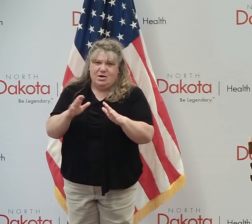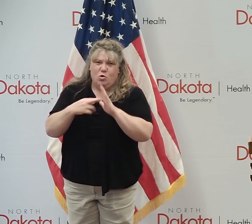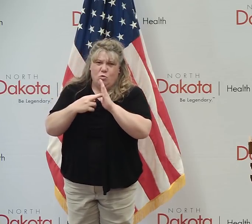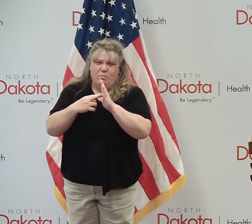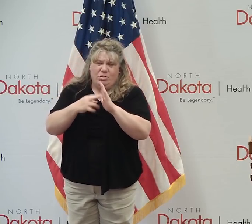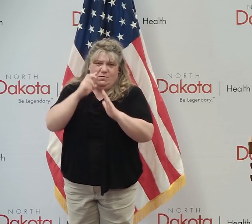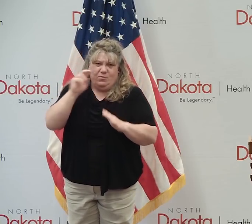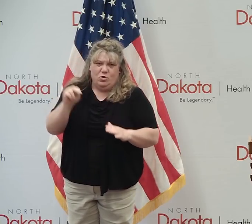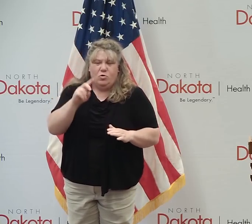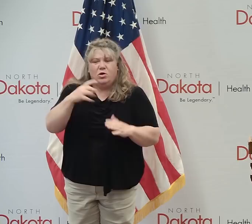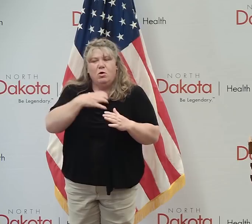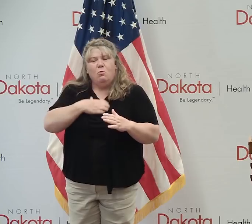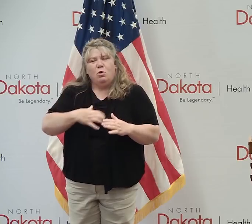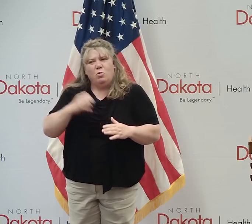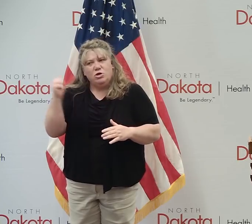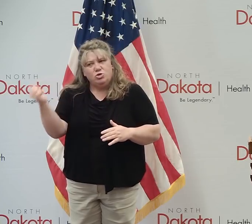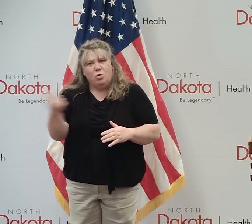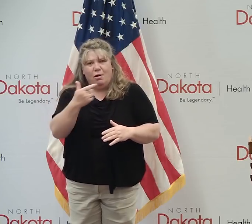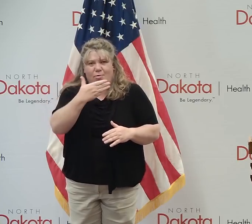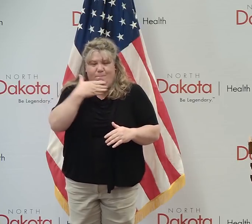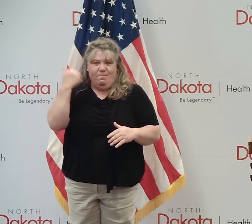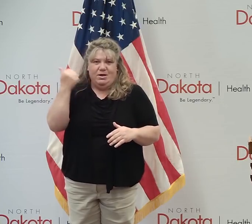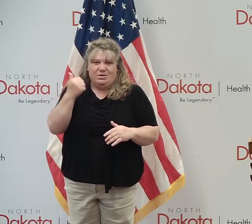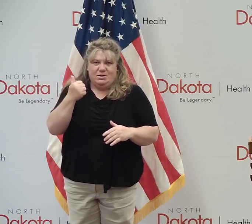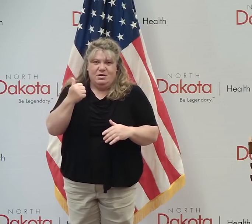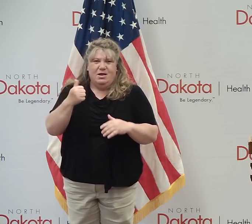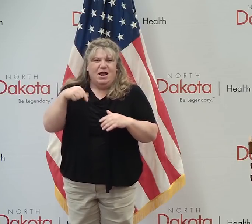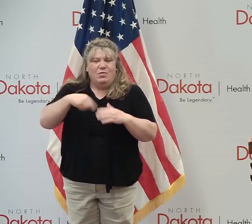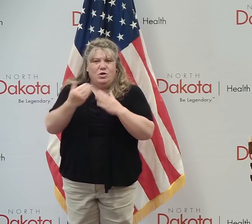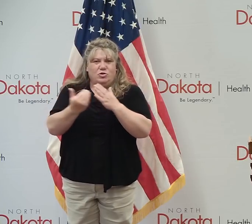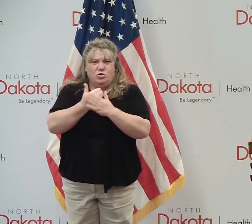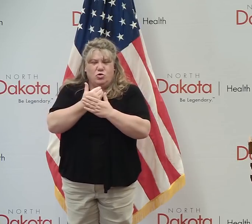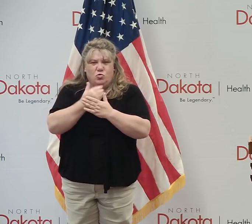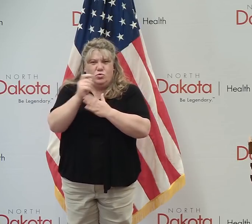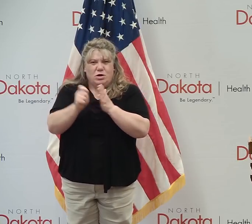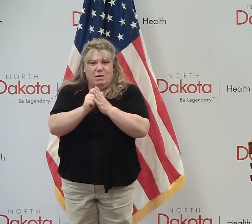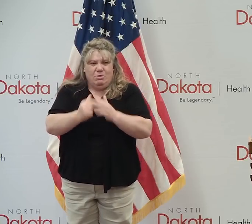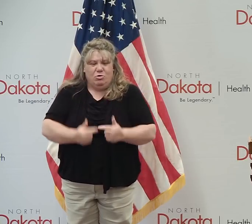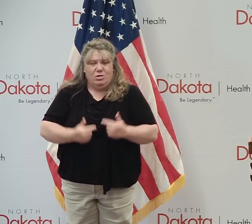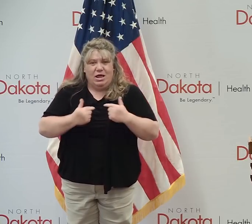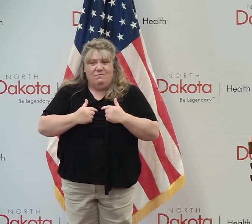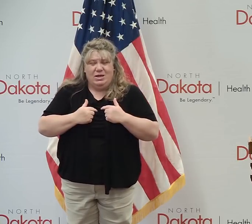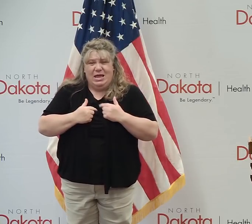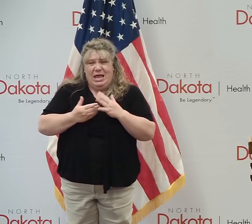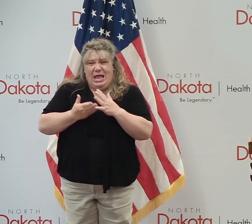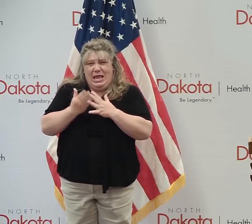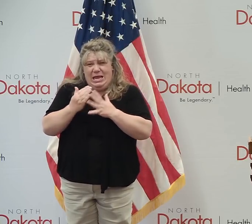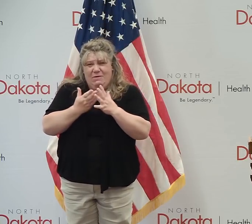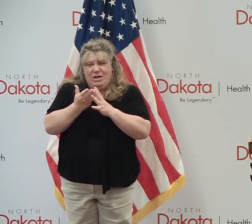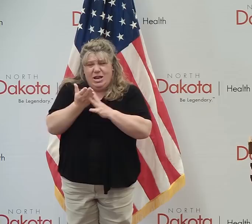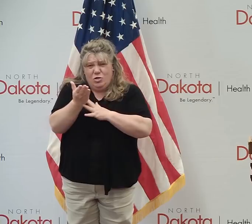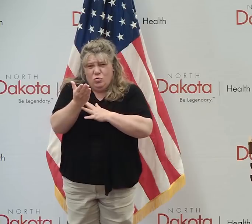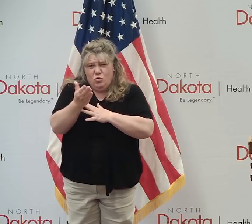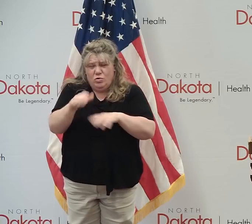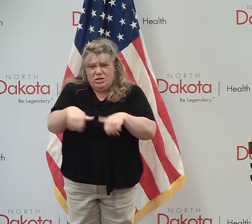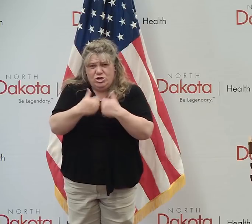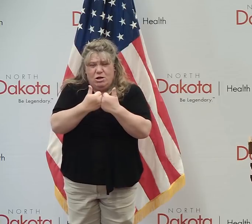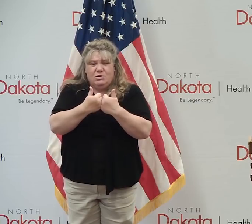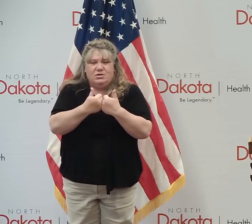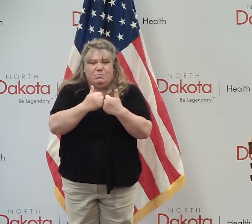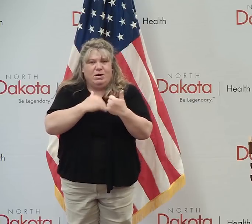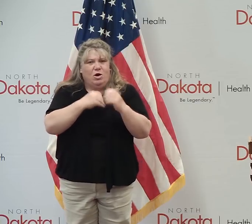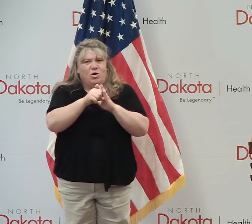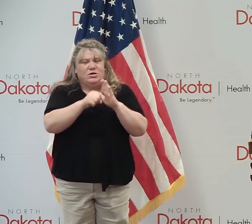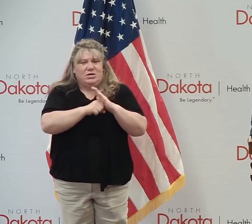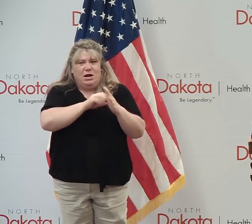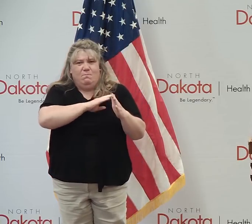for North Dakota. We wish you all the best on this new journey. And of course, navigating through all of these challenges has been our State